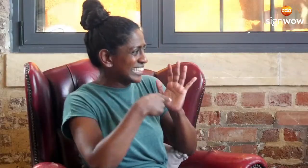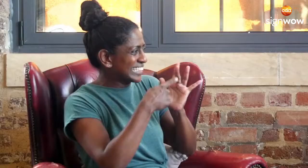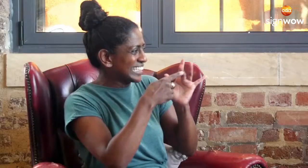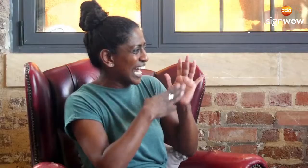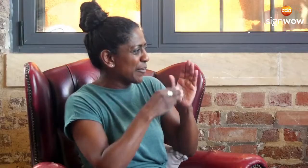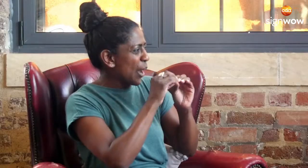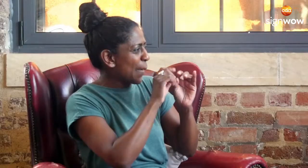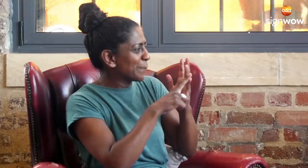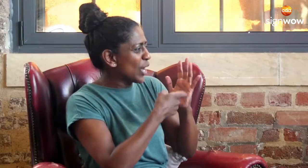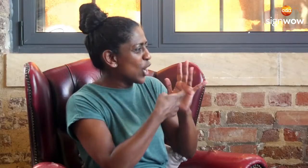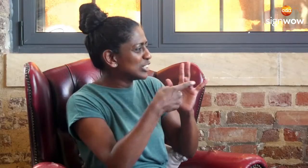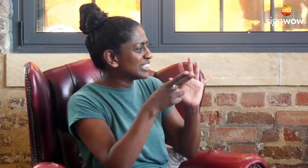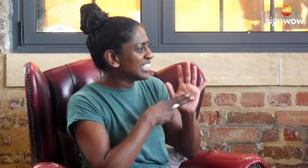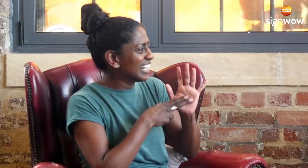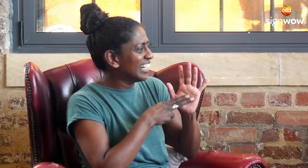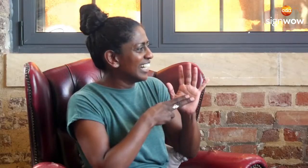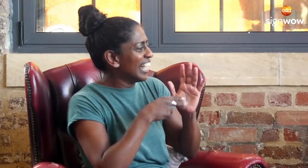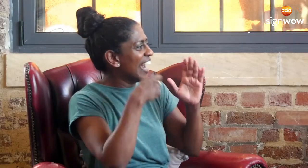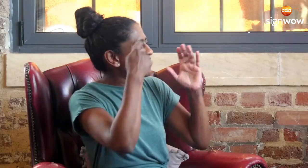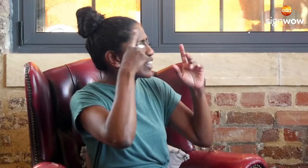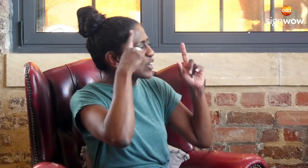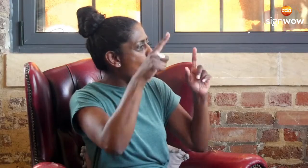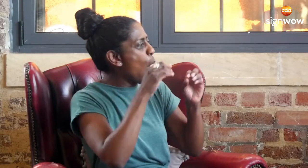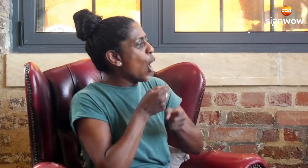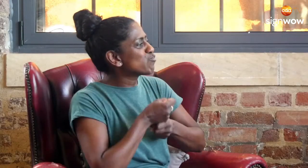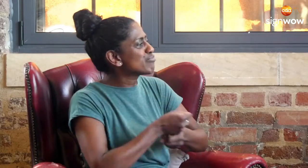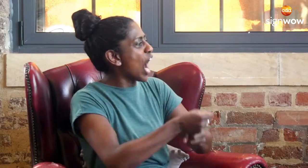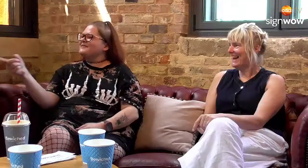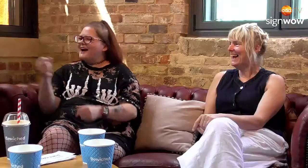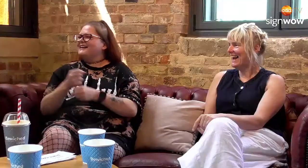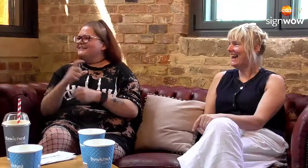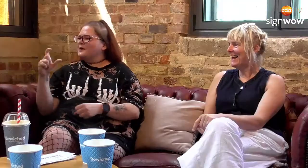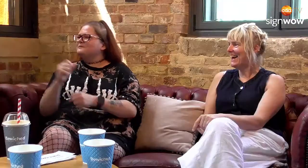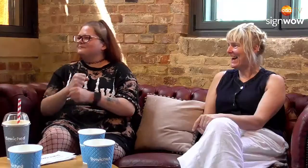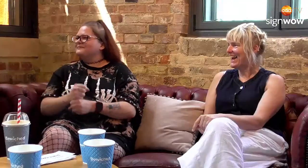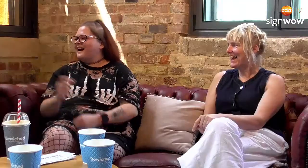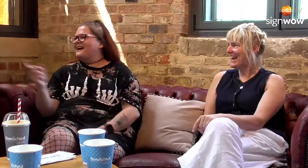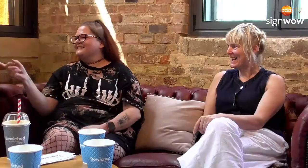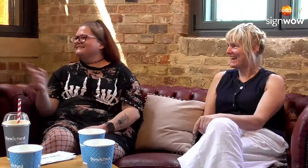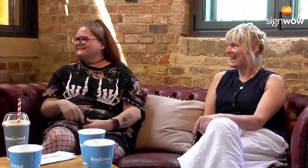Oh, so that's similar to the film by Tim Burton.